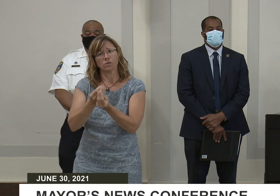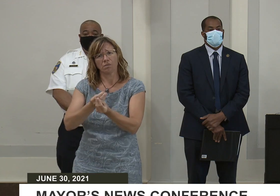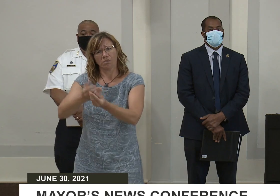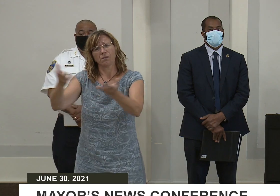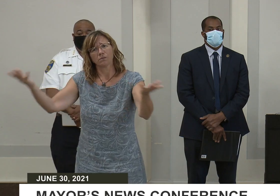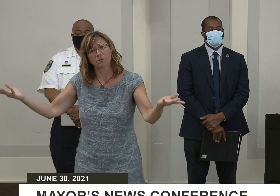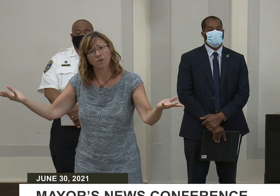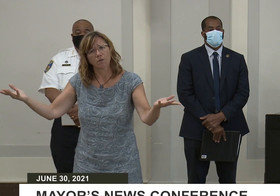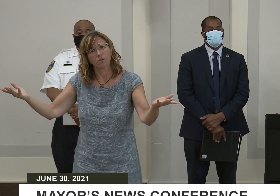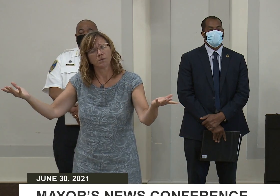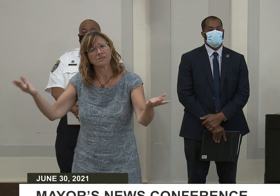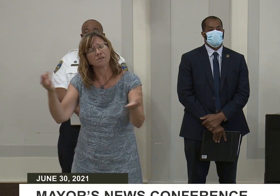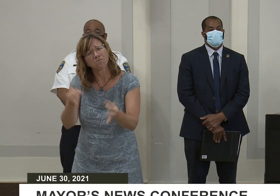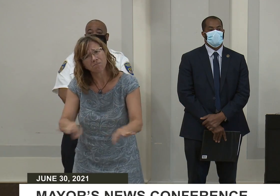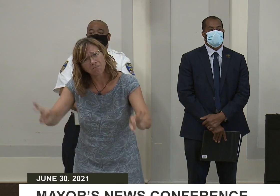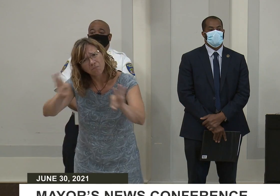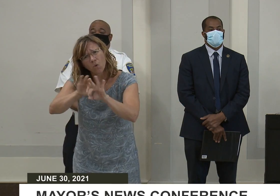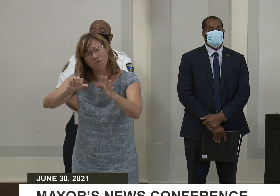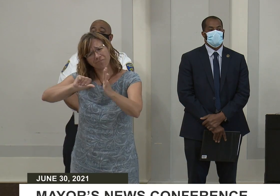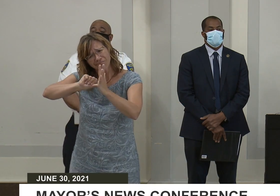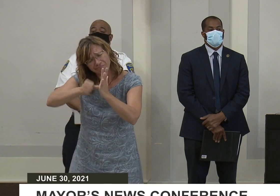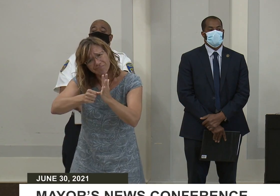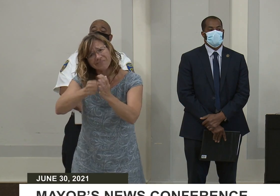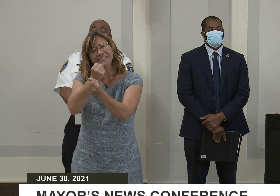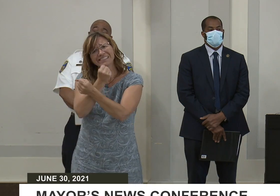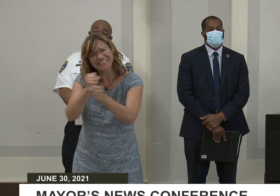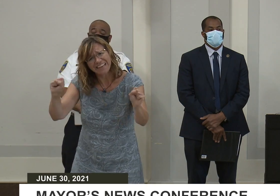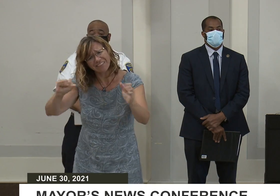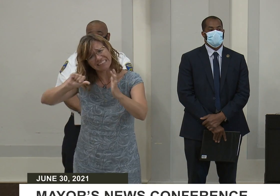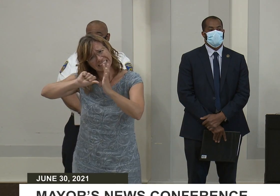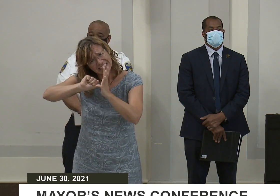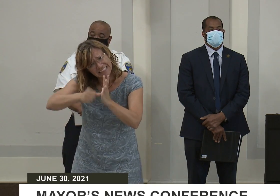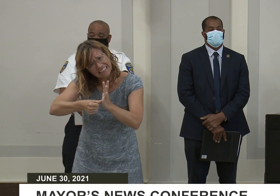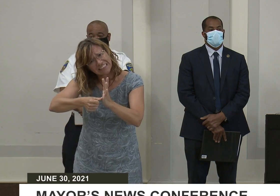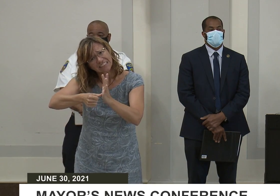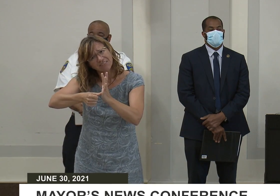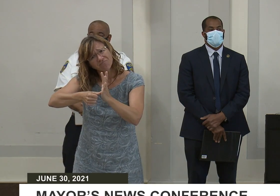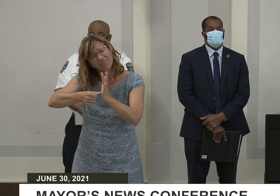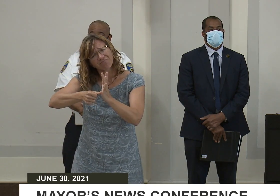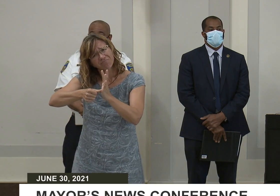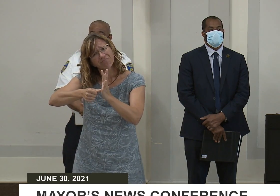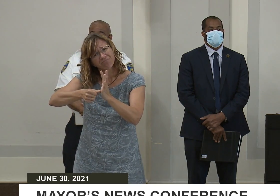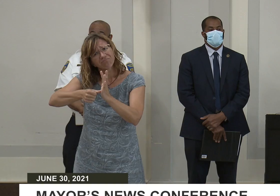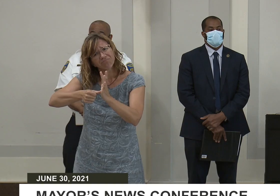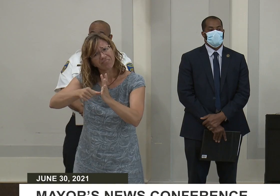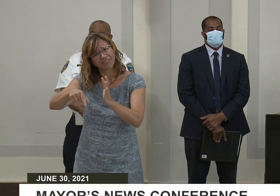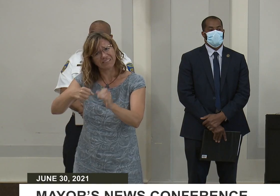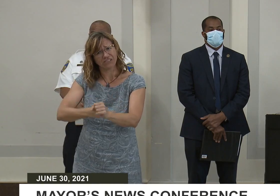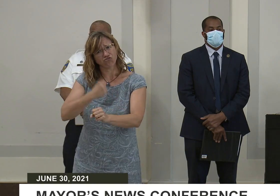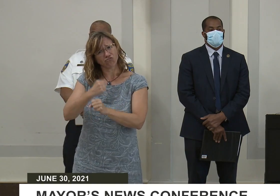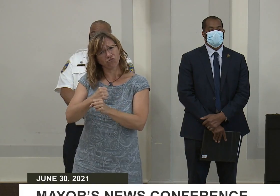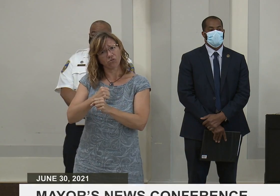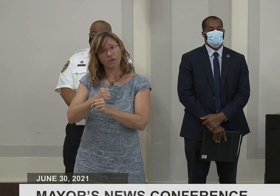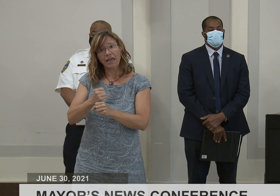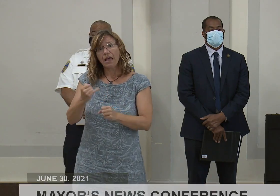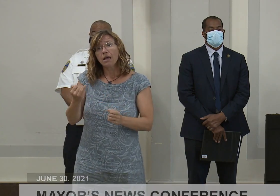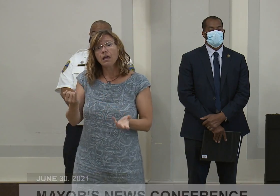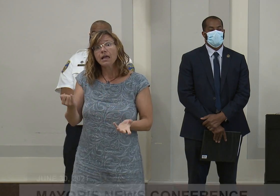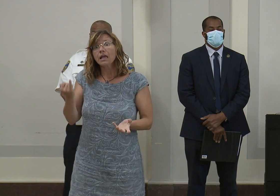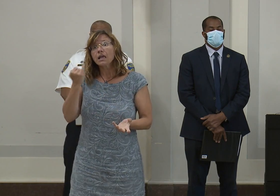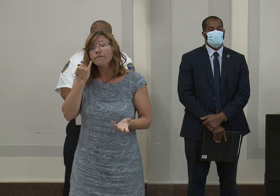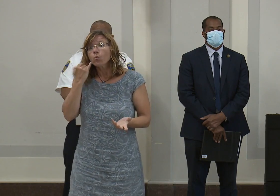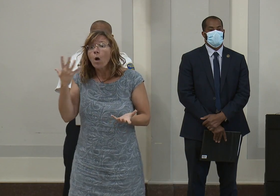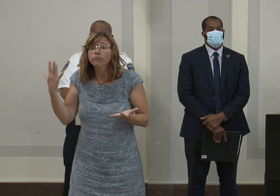safety is a very big priority for this year for fireworks. And whatever you do and however you do it, we want